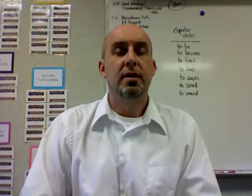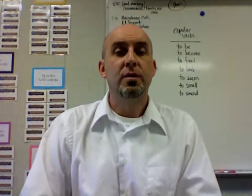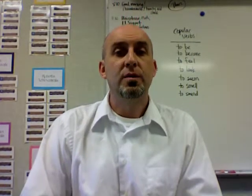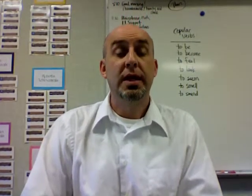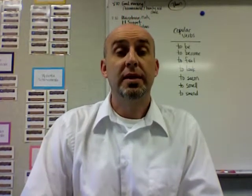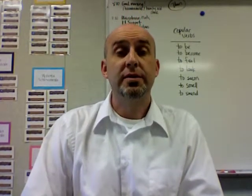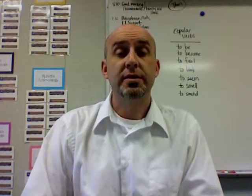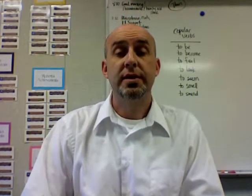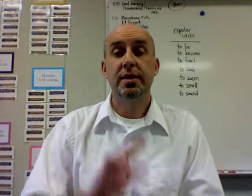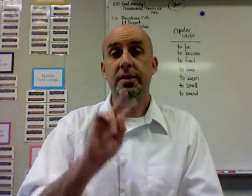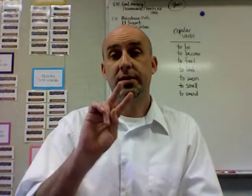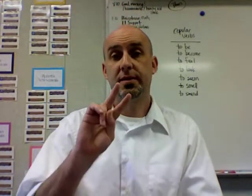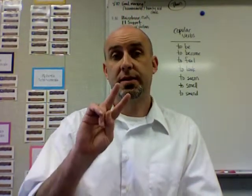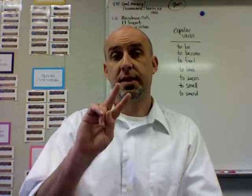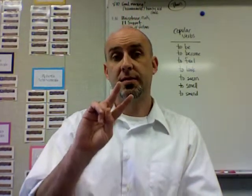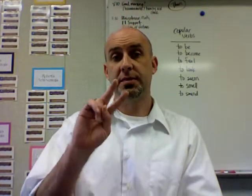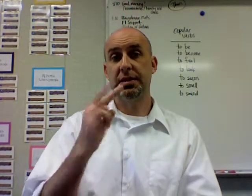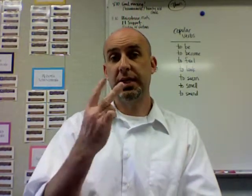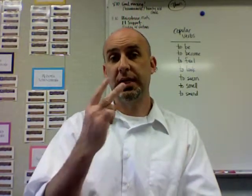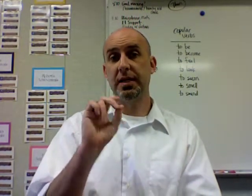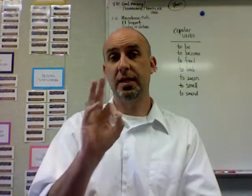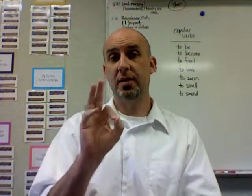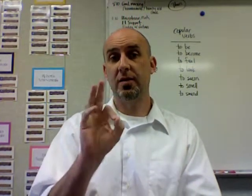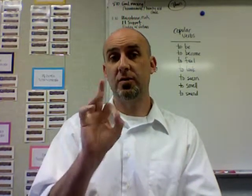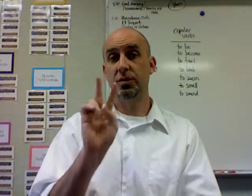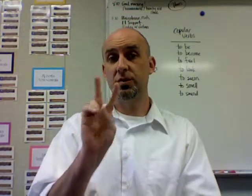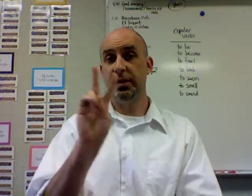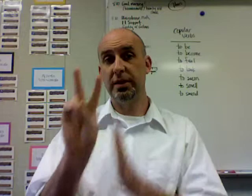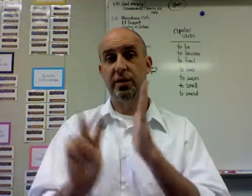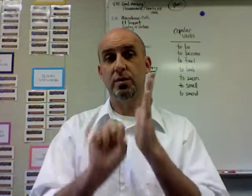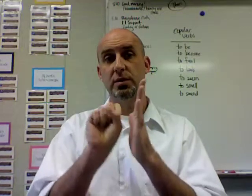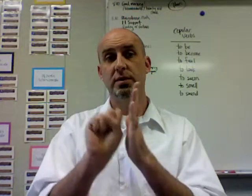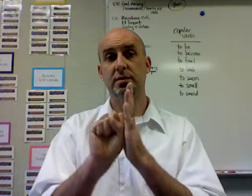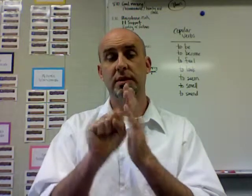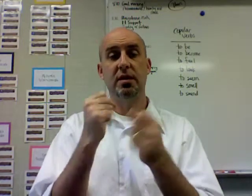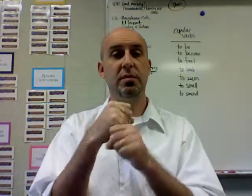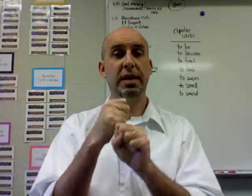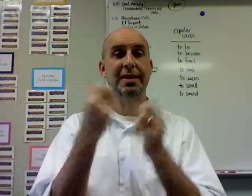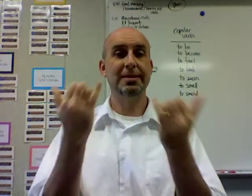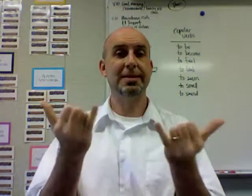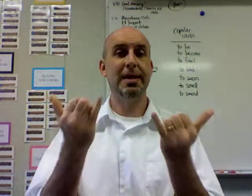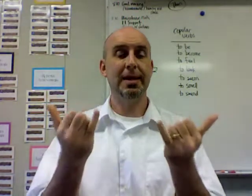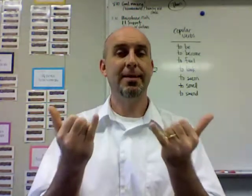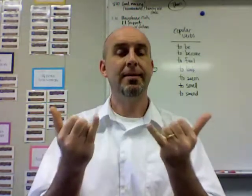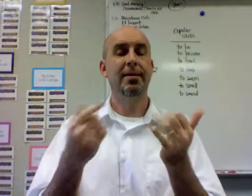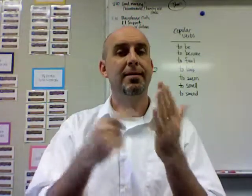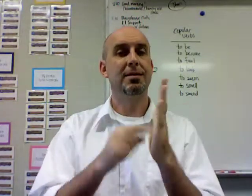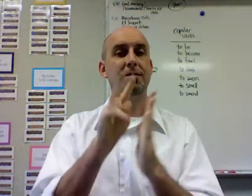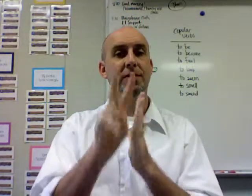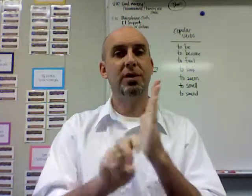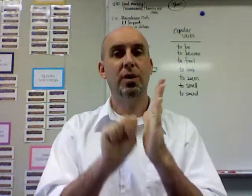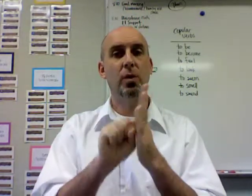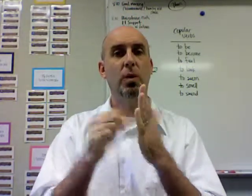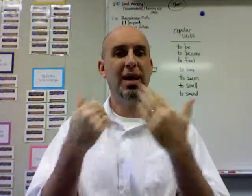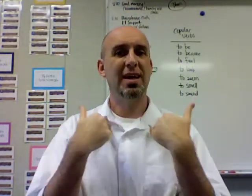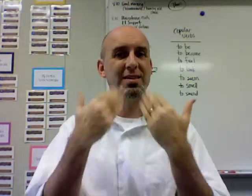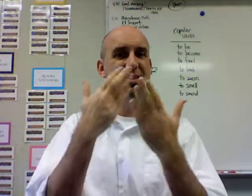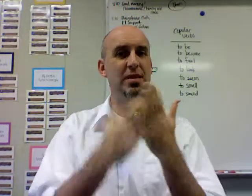Hello, and here's the second of two videos I am making today. This video has some